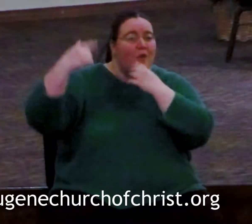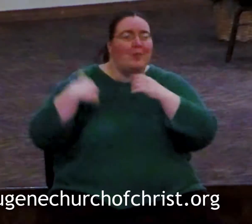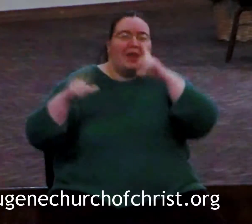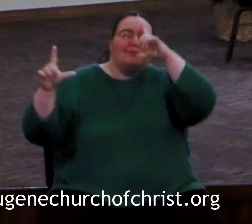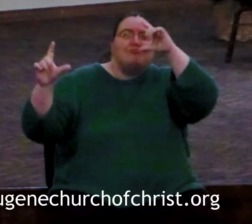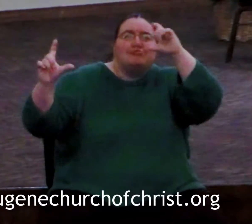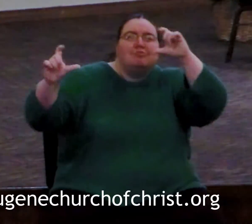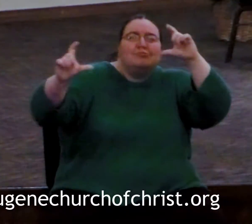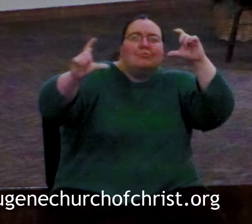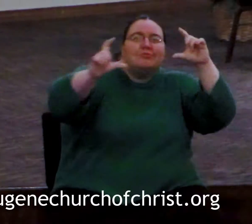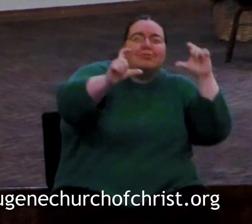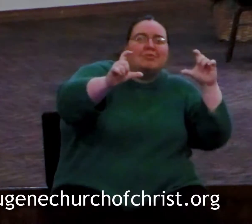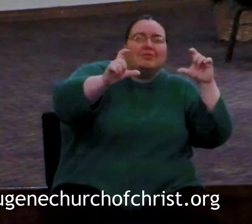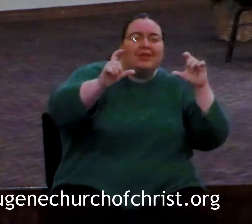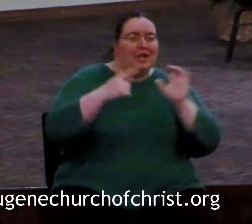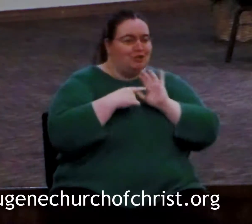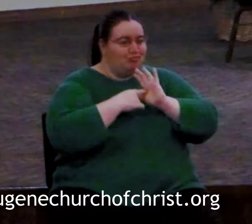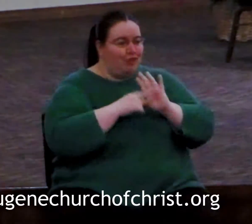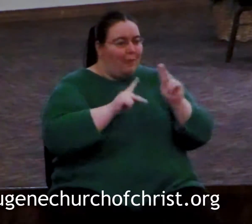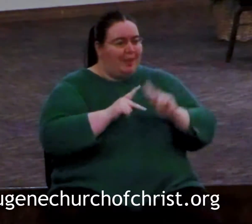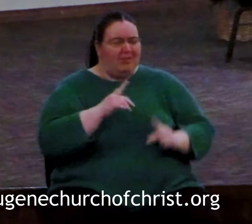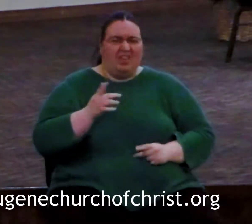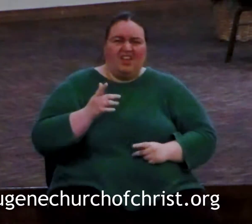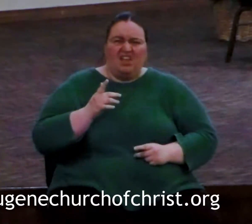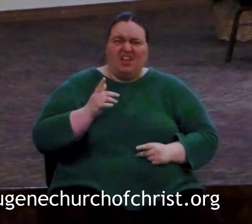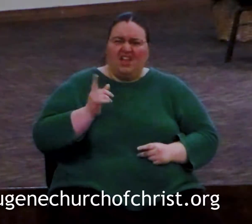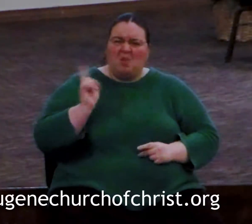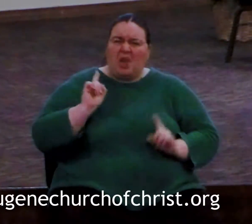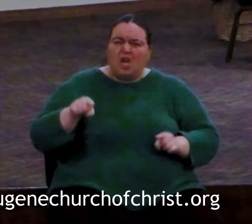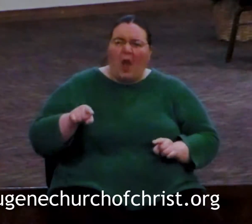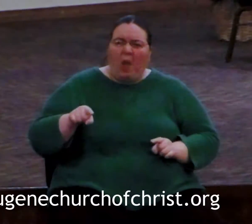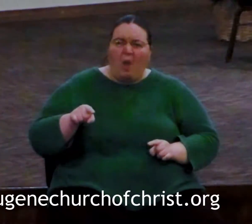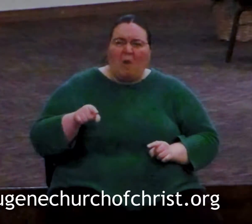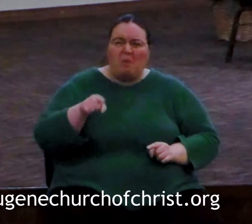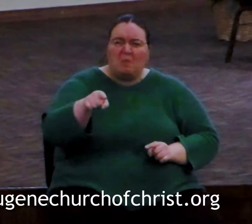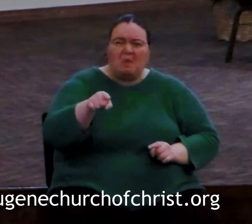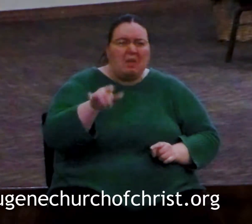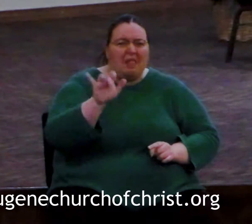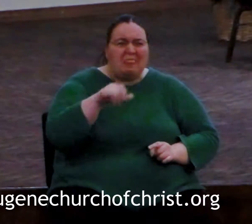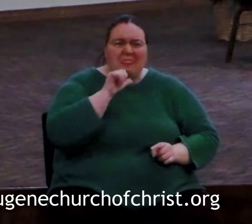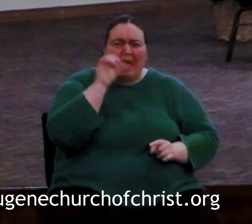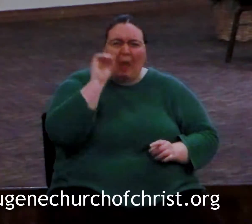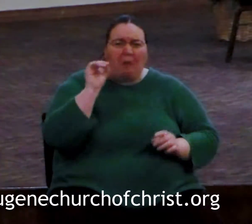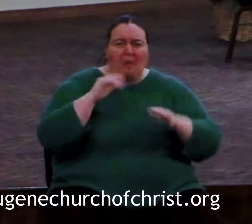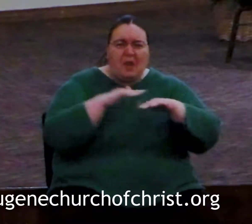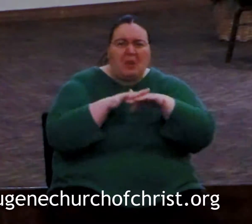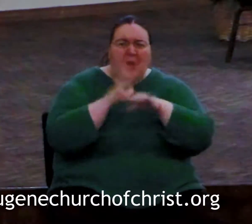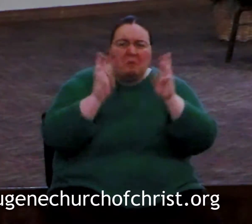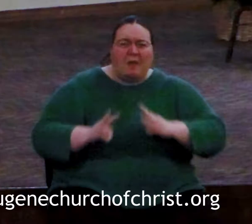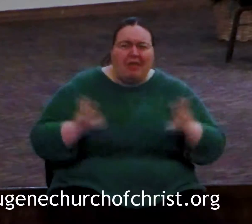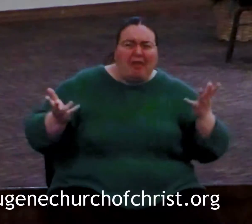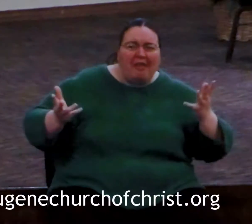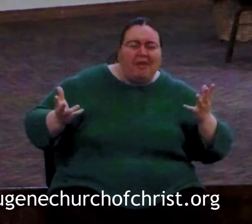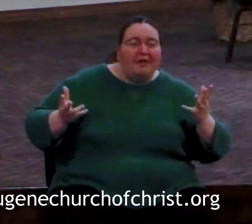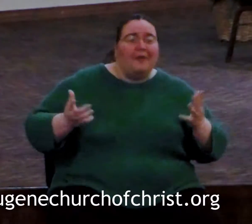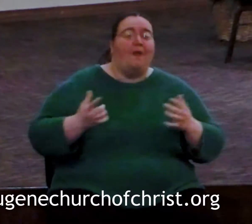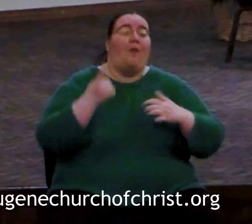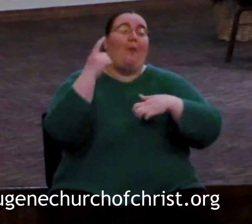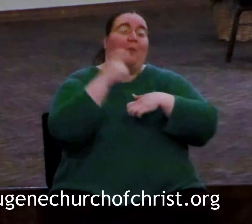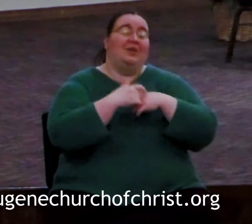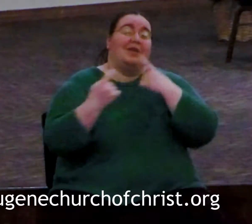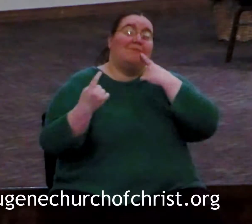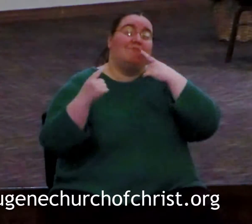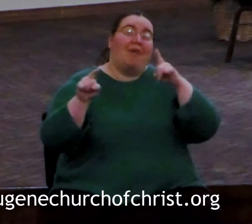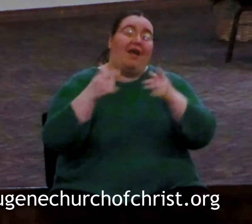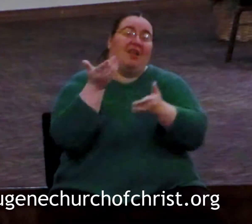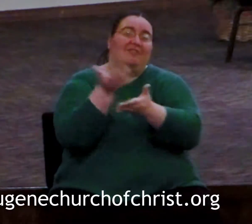pictures of it, and people will say, how are you doing this? Where are you going? This is not what it's supposed to be like. Until one time I finally went over and saw what it's actually